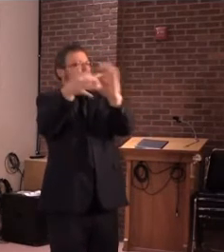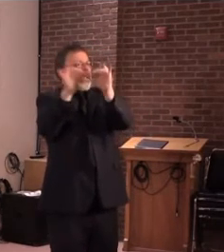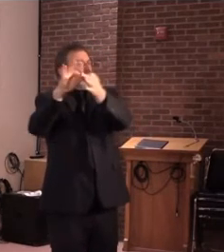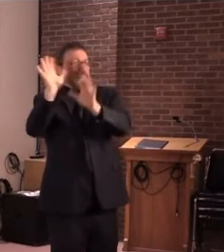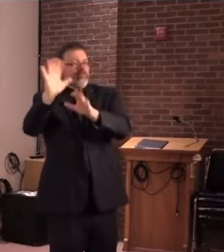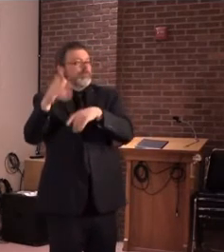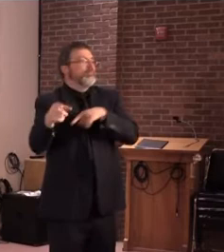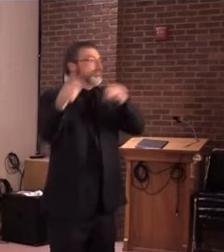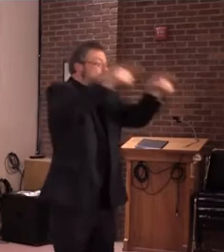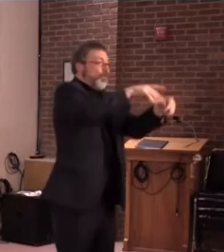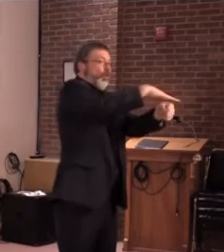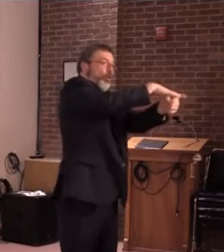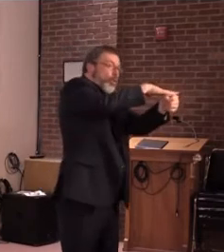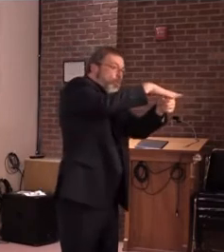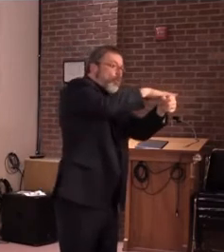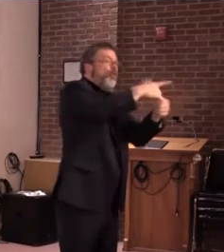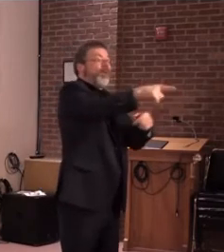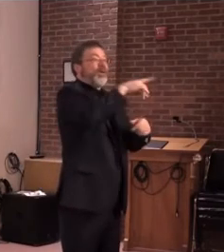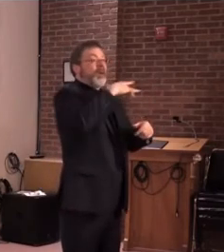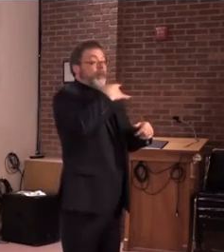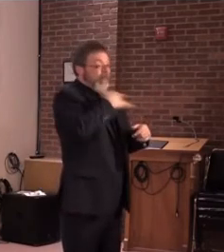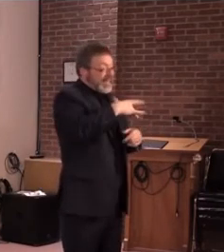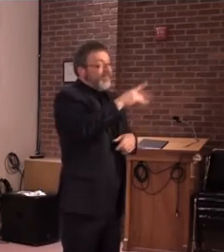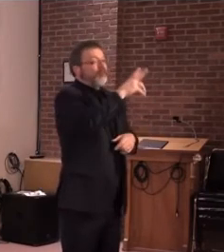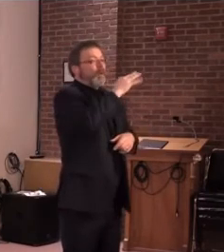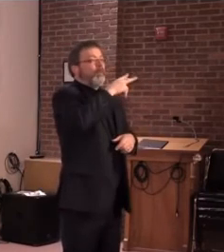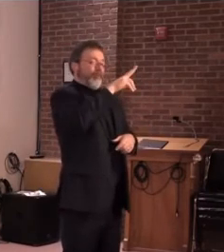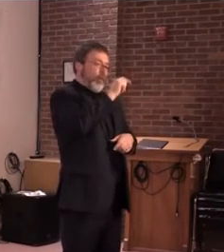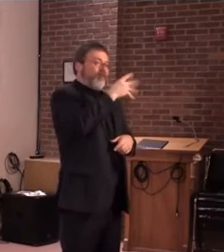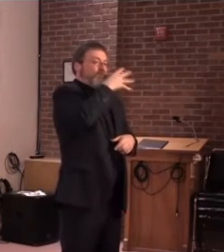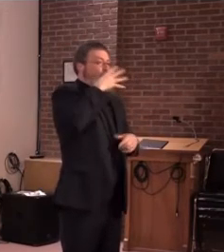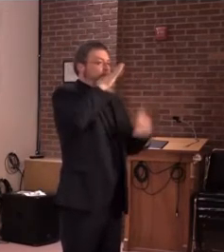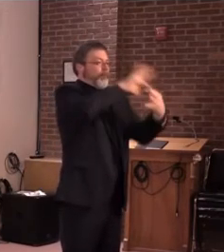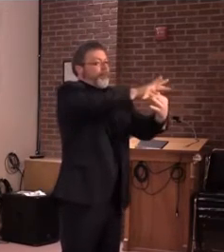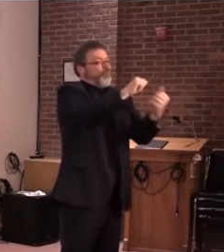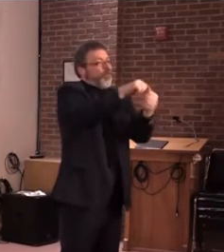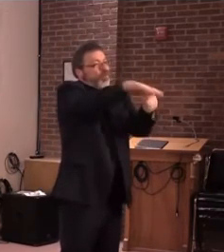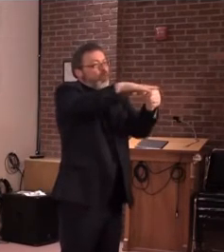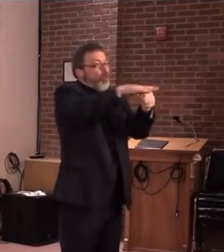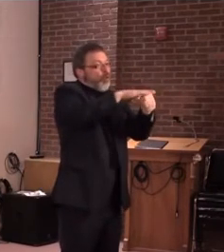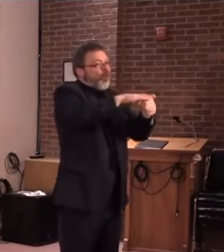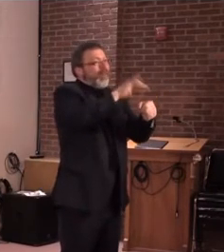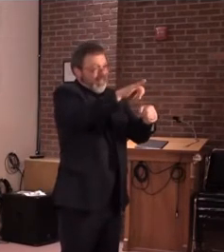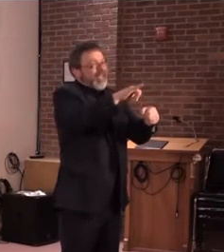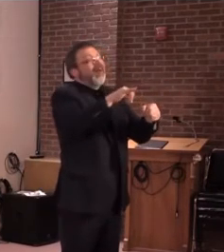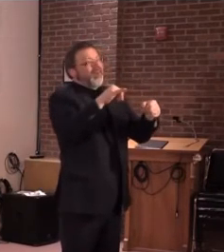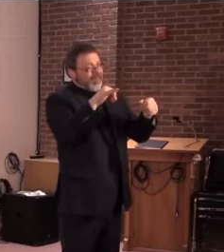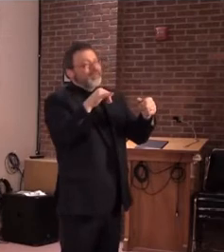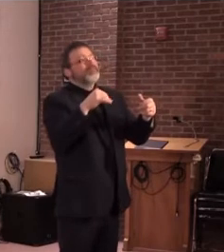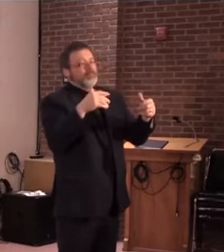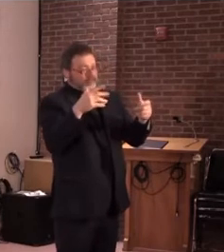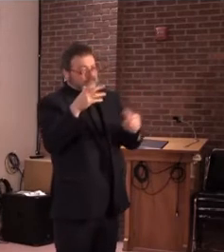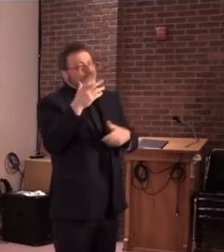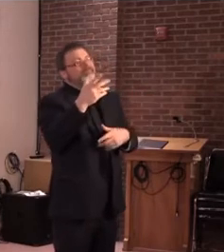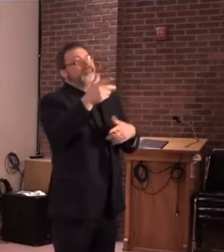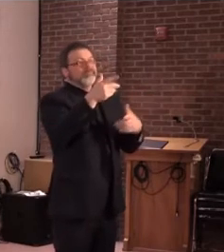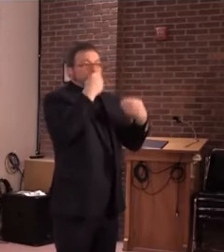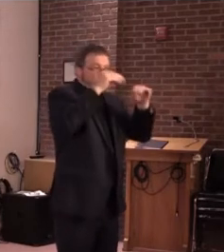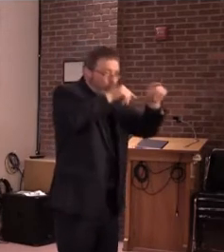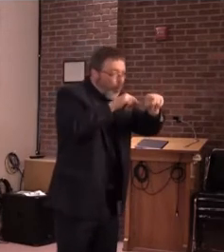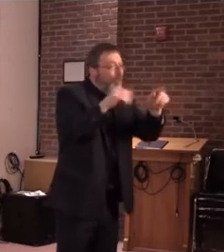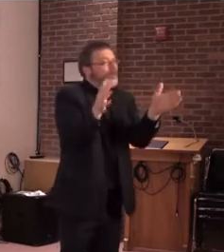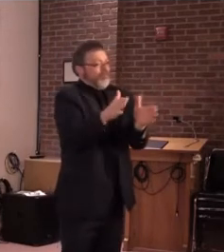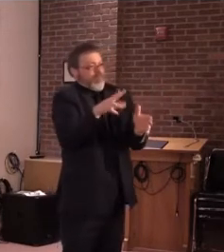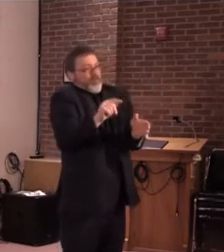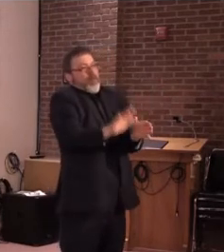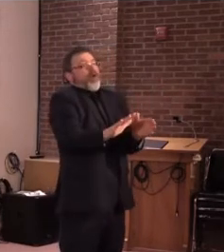Vermont farmers and some of those larger retailers. So that's encouraging. They filled the void for now. We hope those relationships